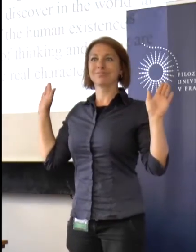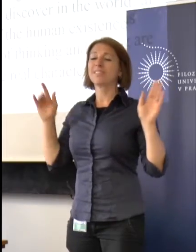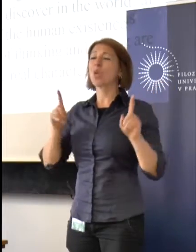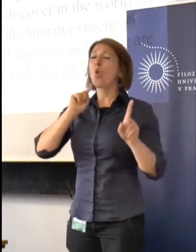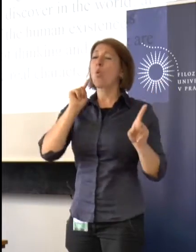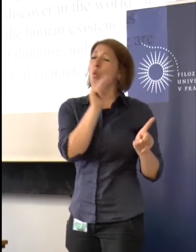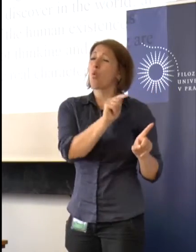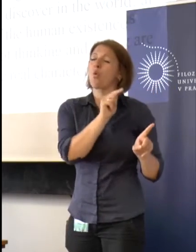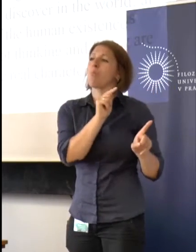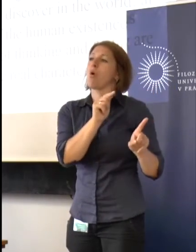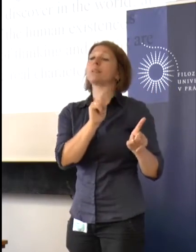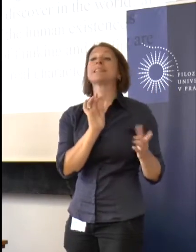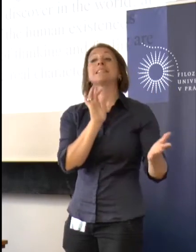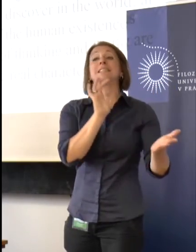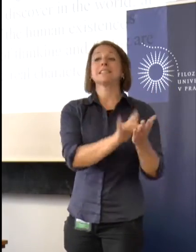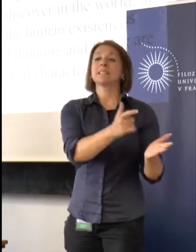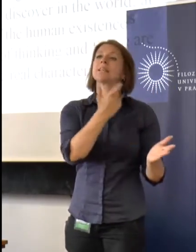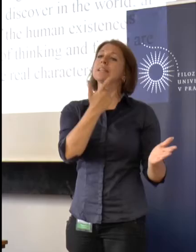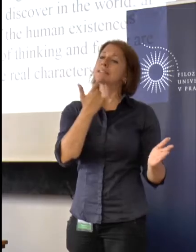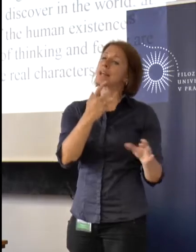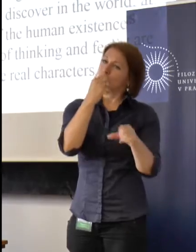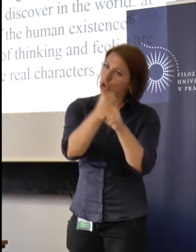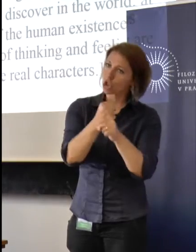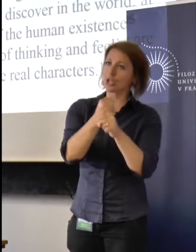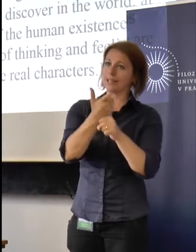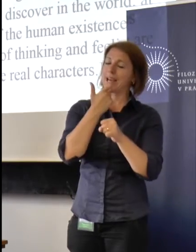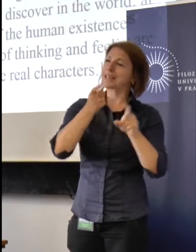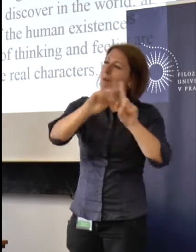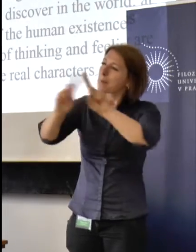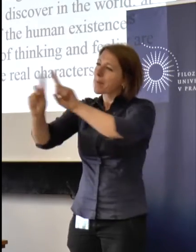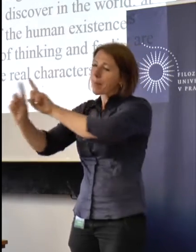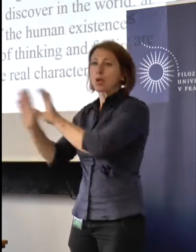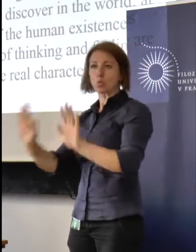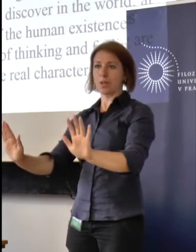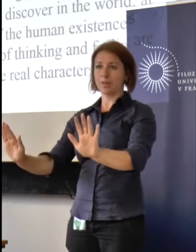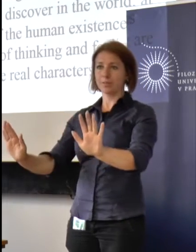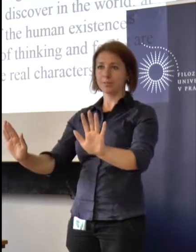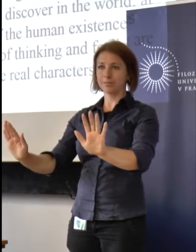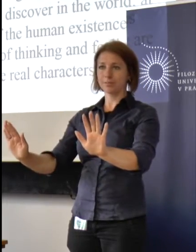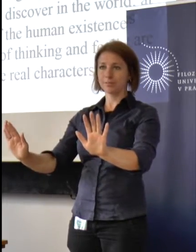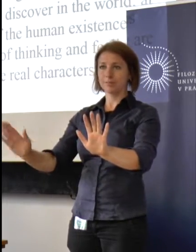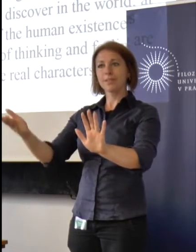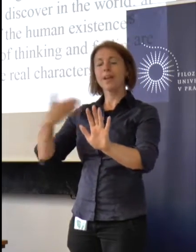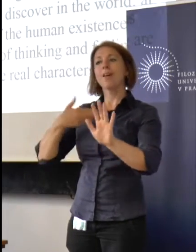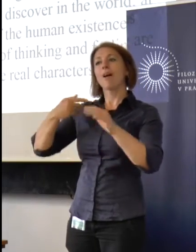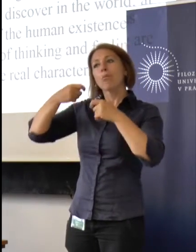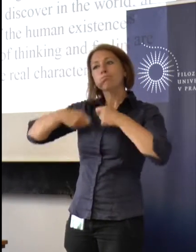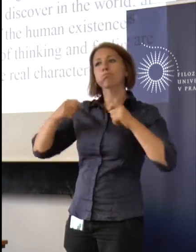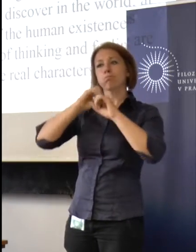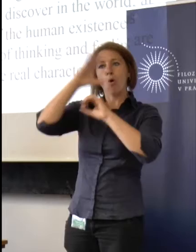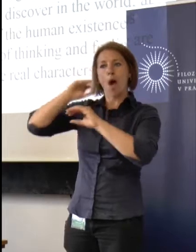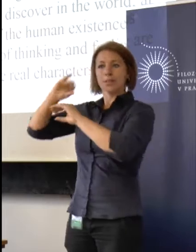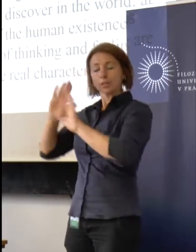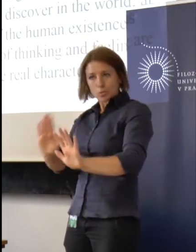widening, enriching variety. It's not about creating separations between the languages or the nations. No, it's